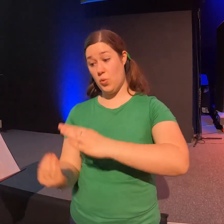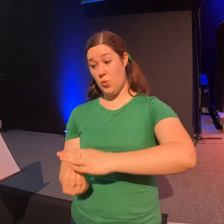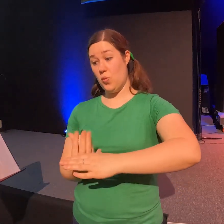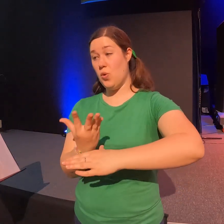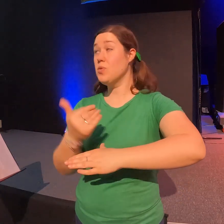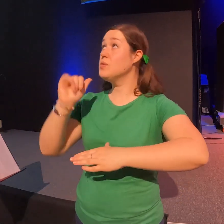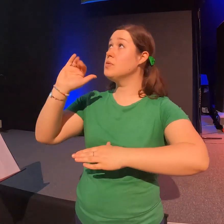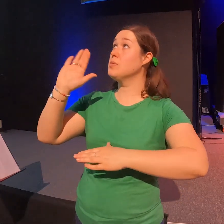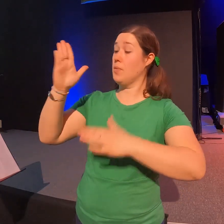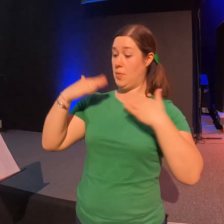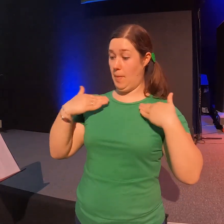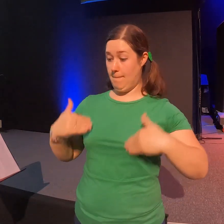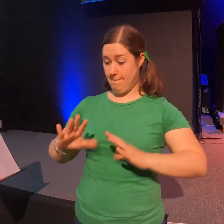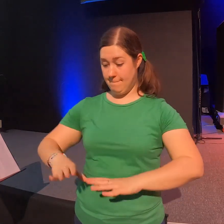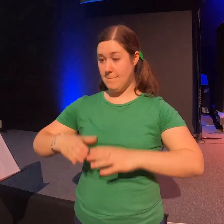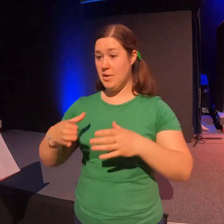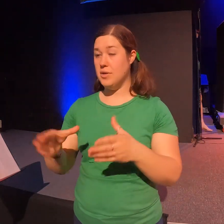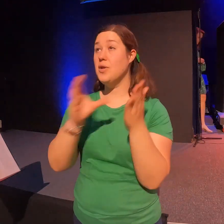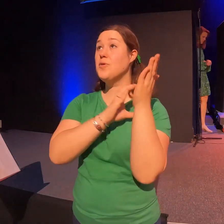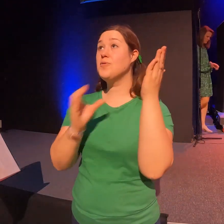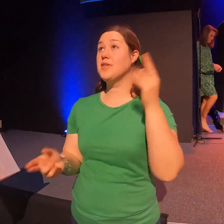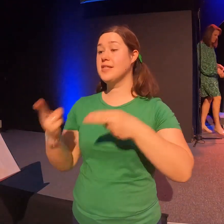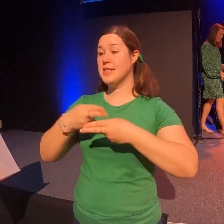body. It's in Christ's name we pray.